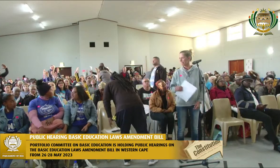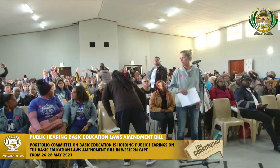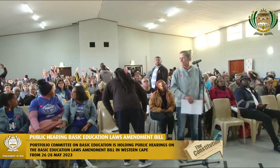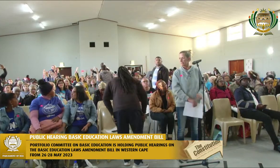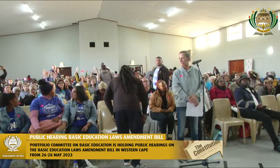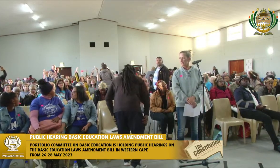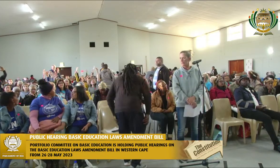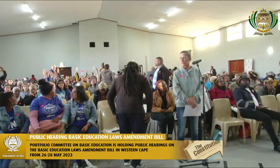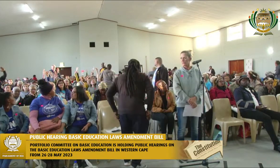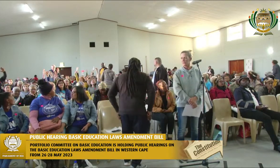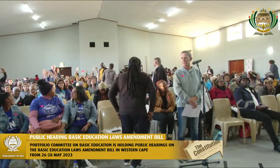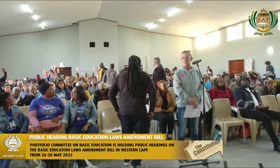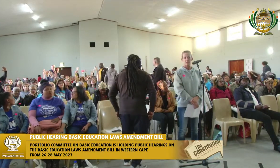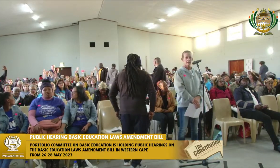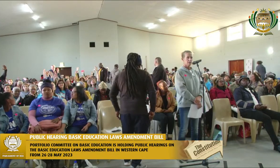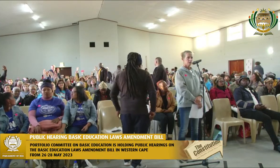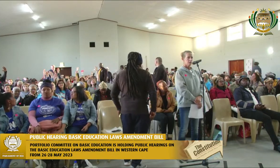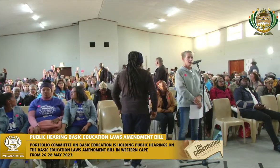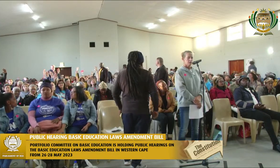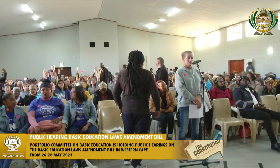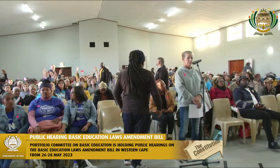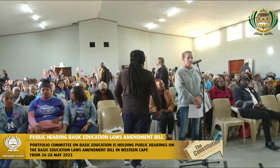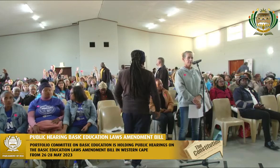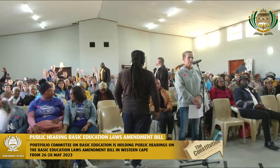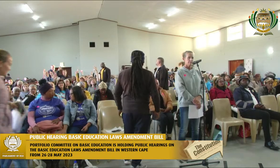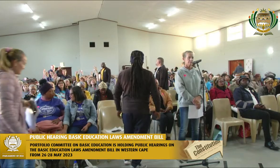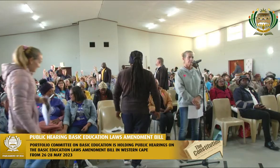You know what? Yes.